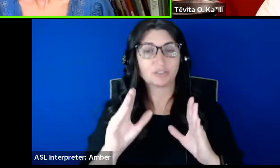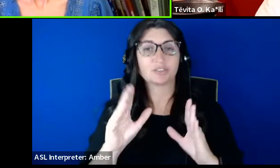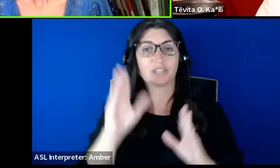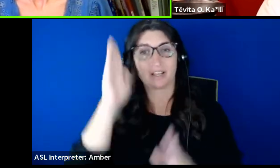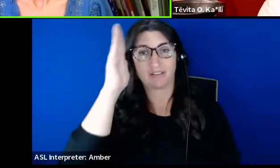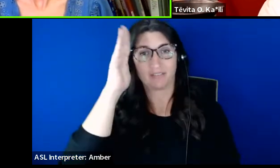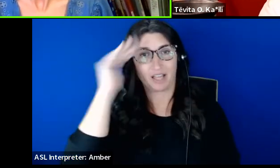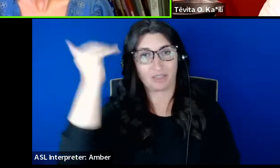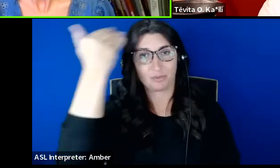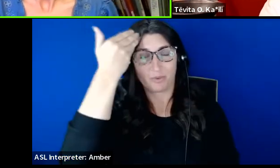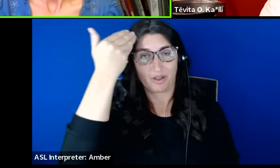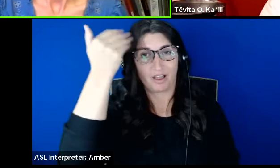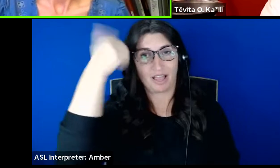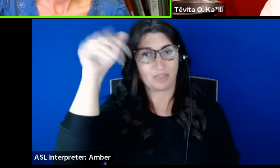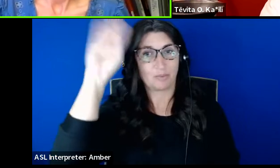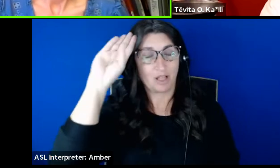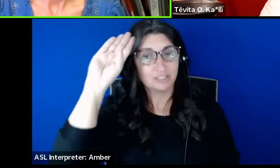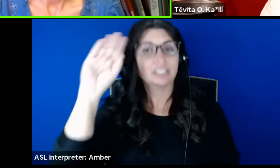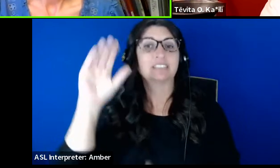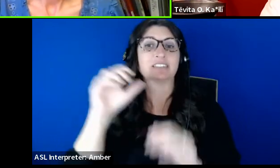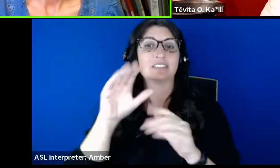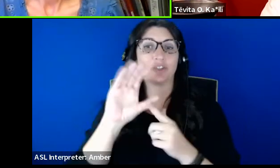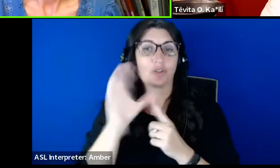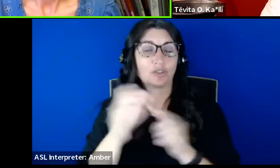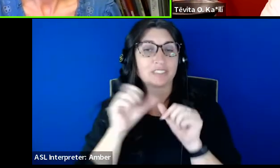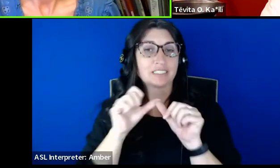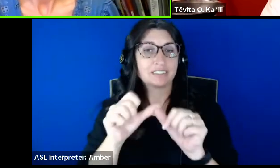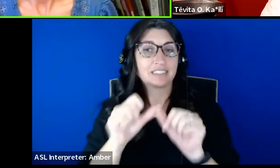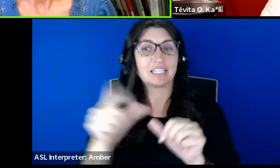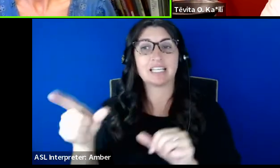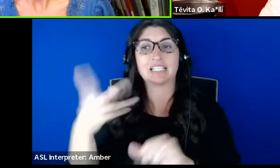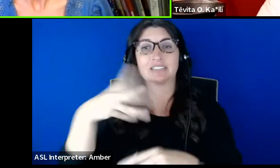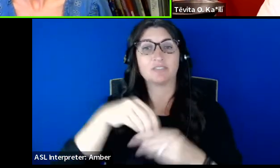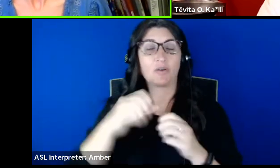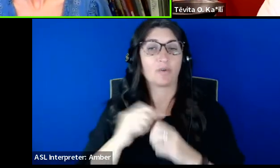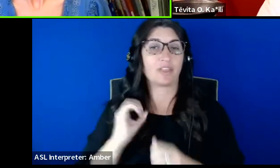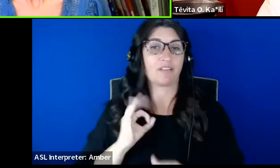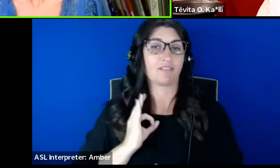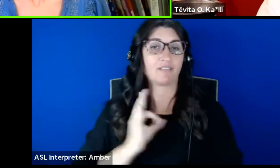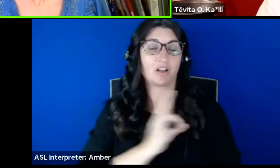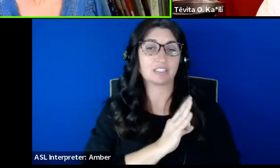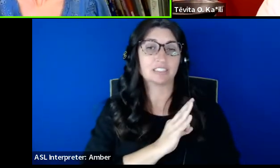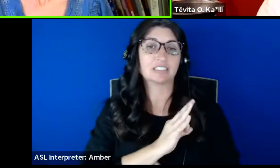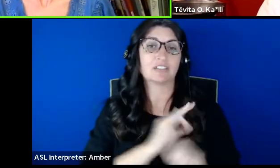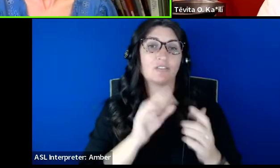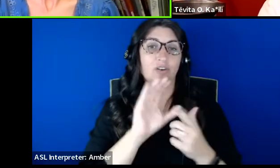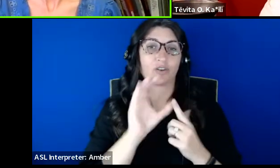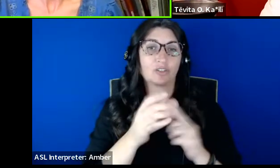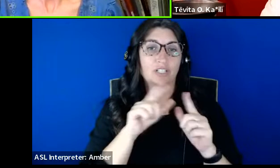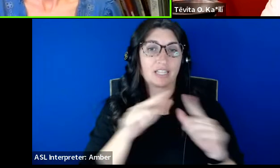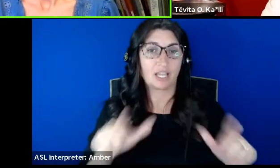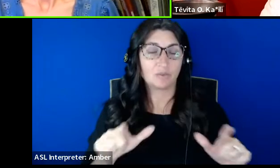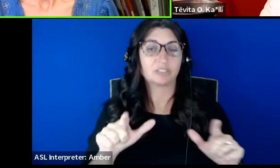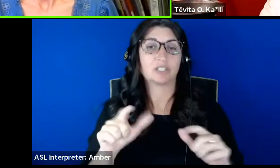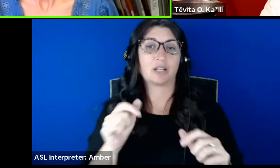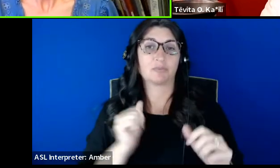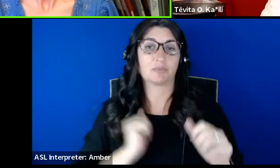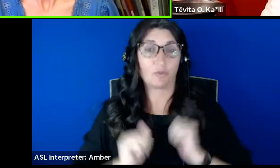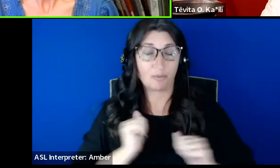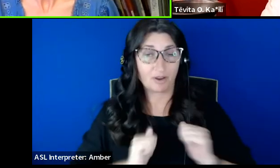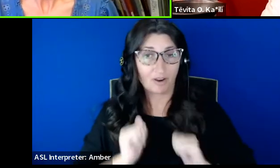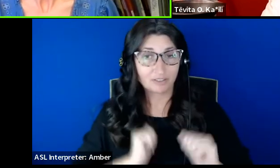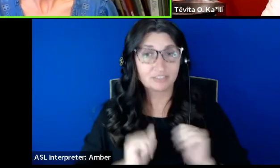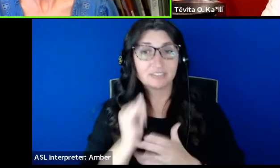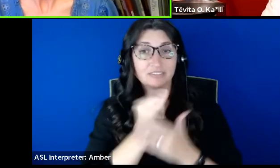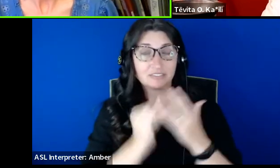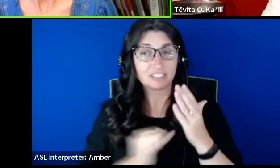cultural sustainability. He is also part of the faculty of culture, language, and performing arts, and